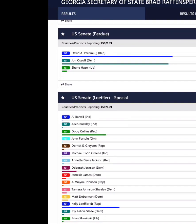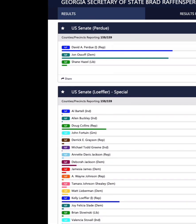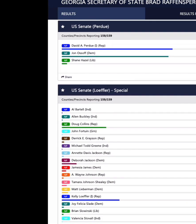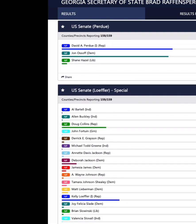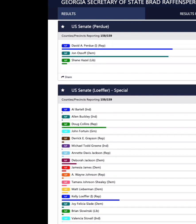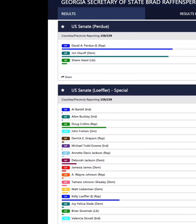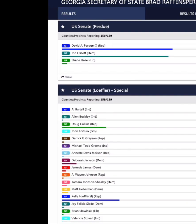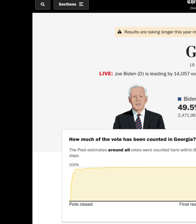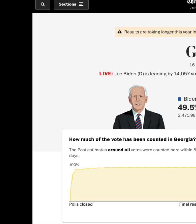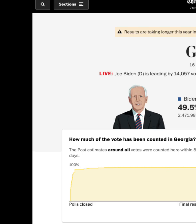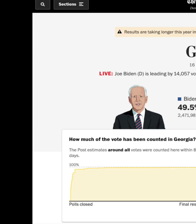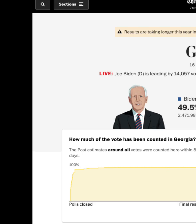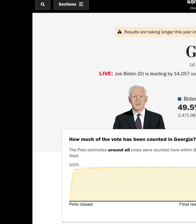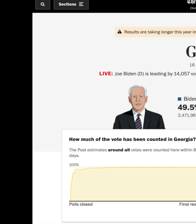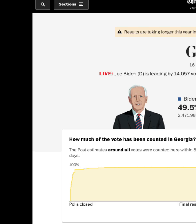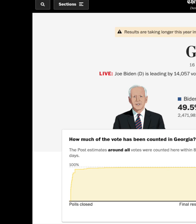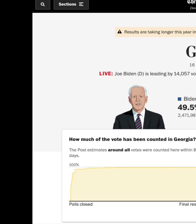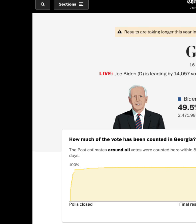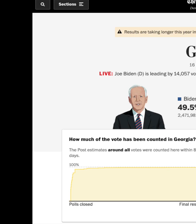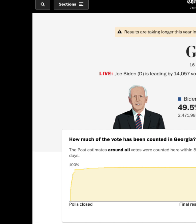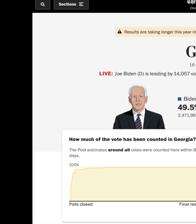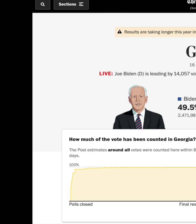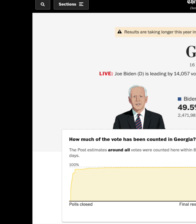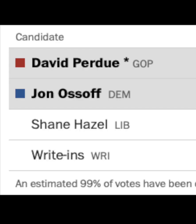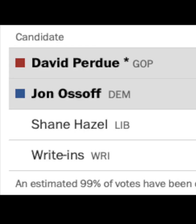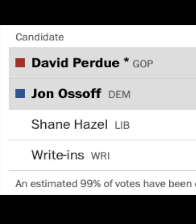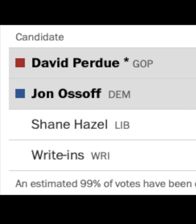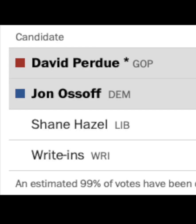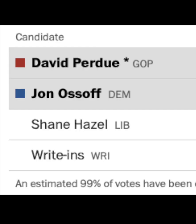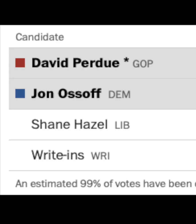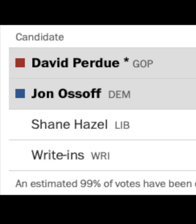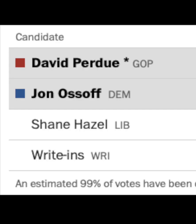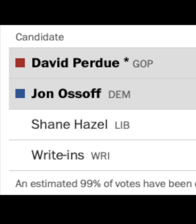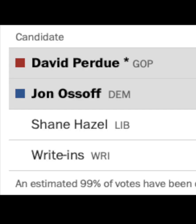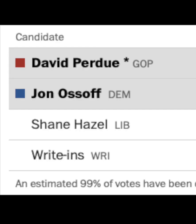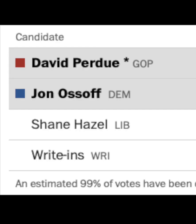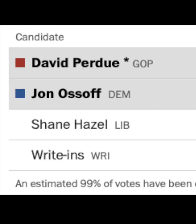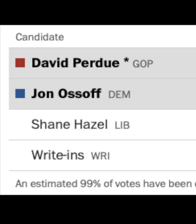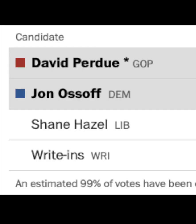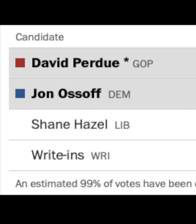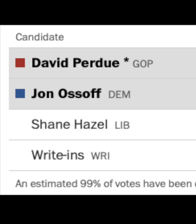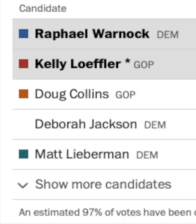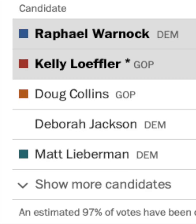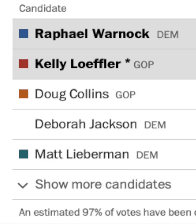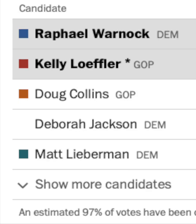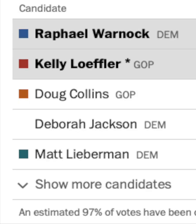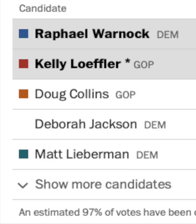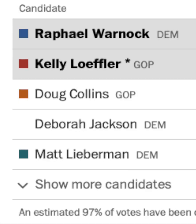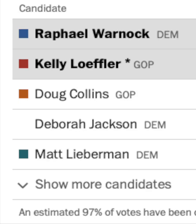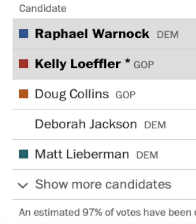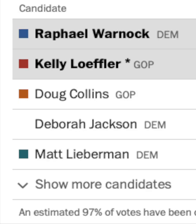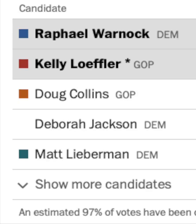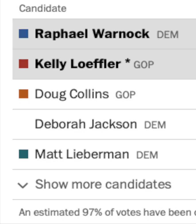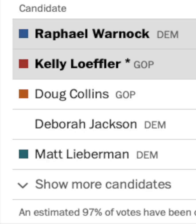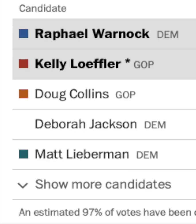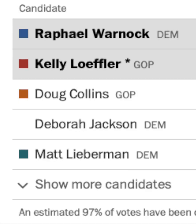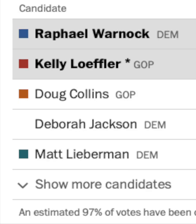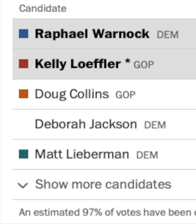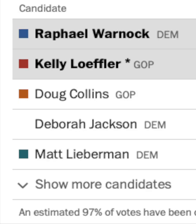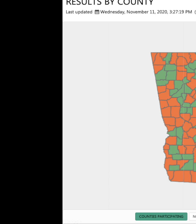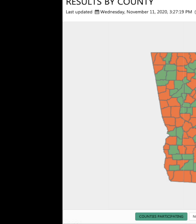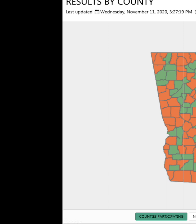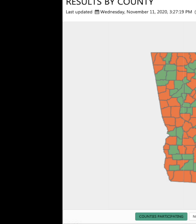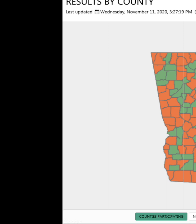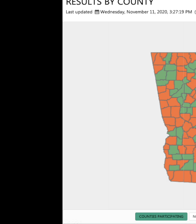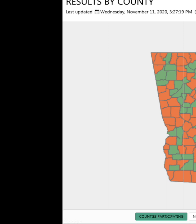all contests, not just the presidential race. And in case you didn't know it, there are 2 Senate races in Georgia this year that are pretty damn important. Don't let